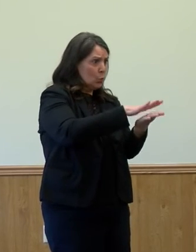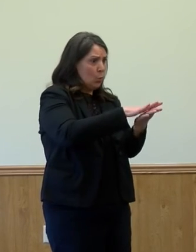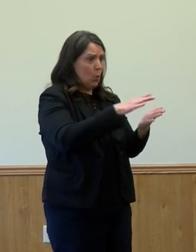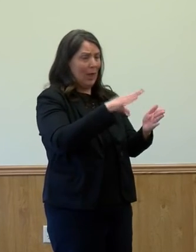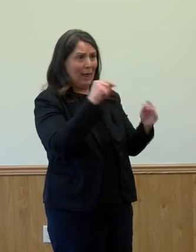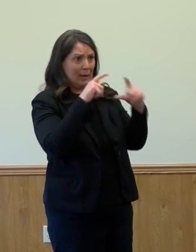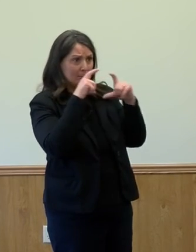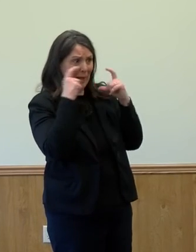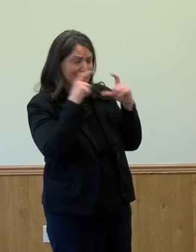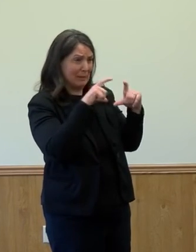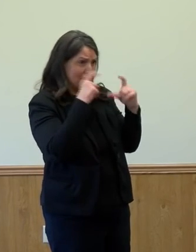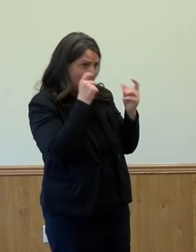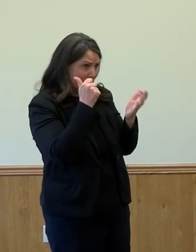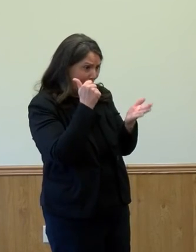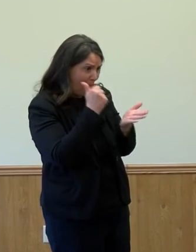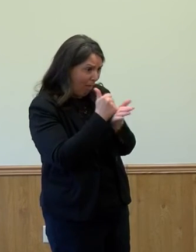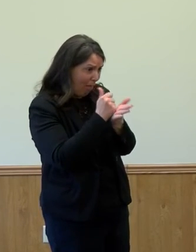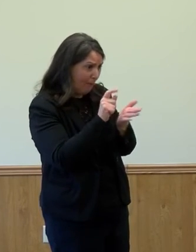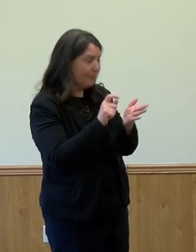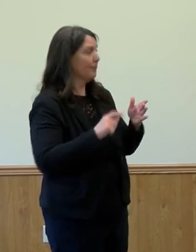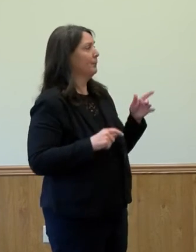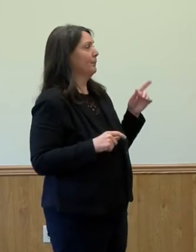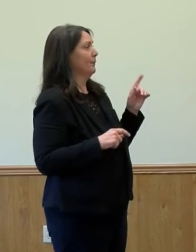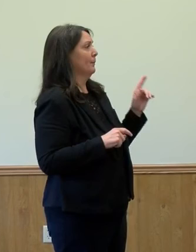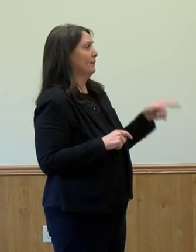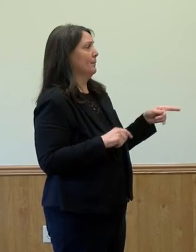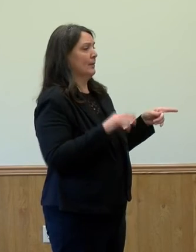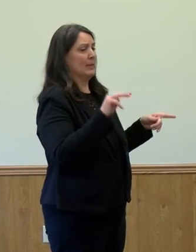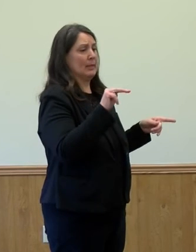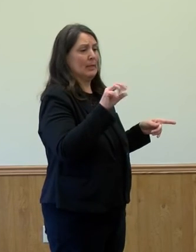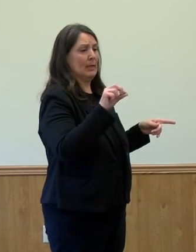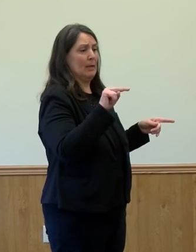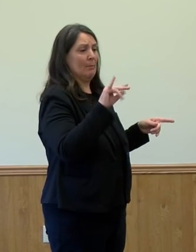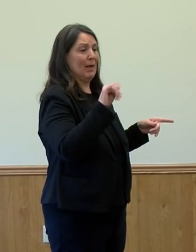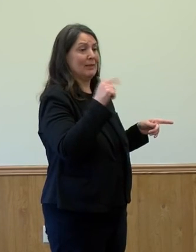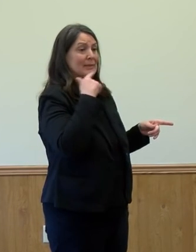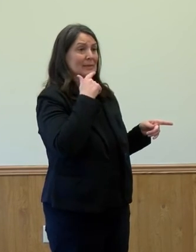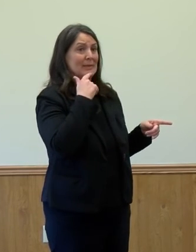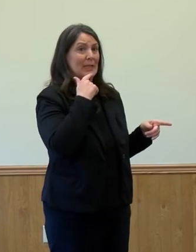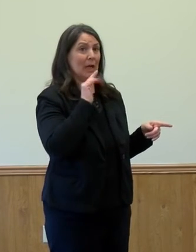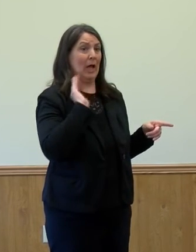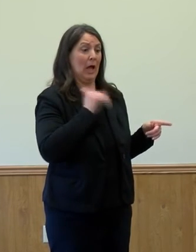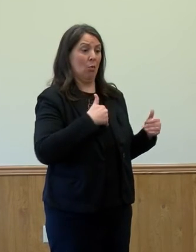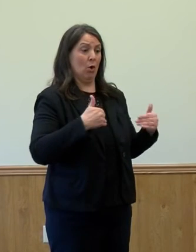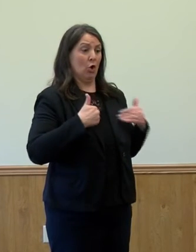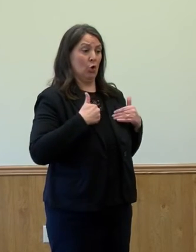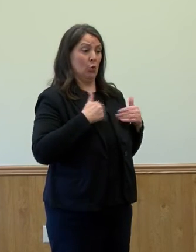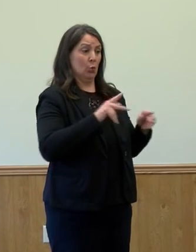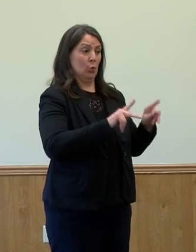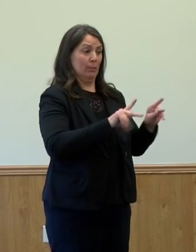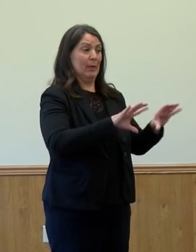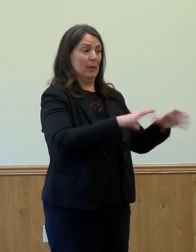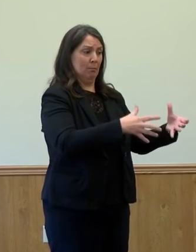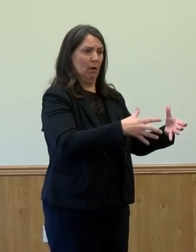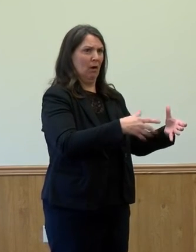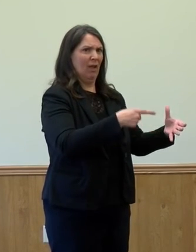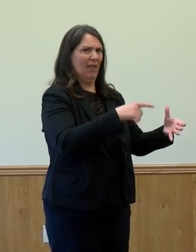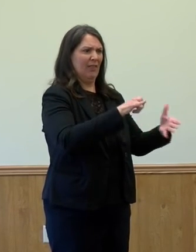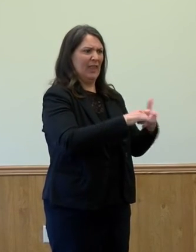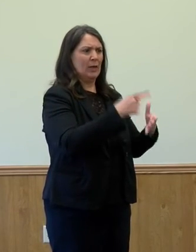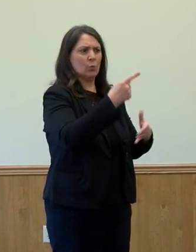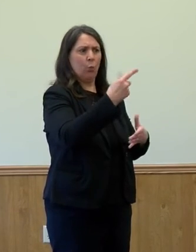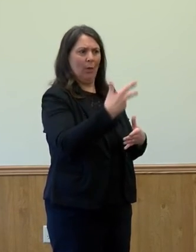all? So again, our youth policy, overall, our youth population makes up a third of our cases. They